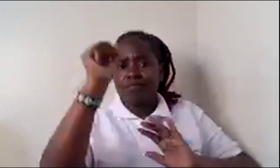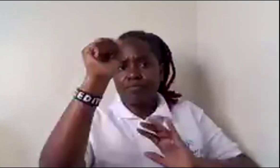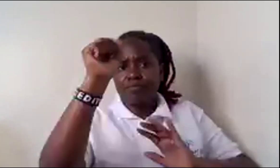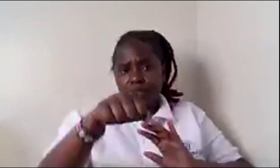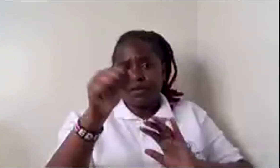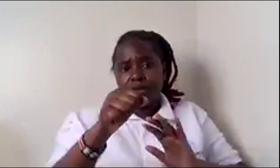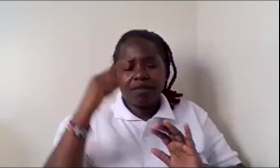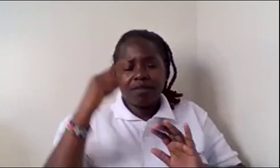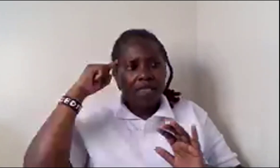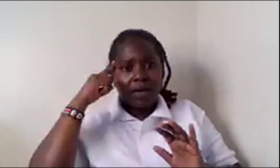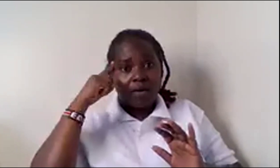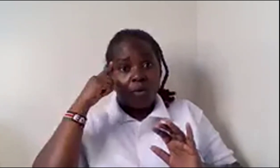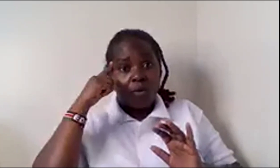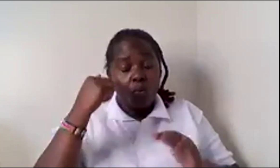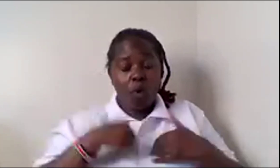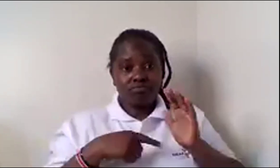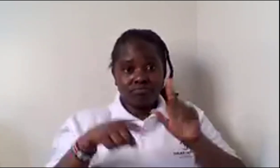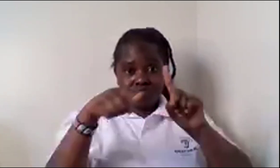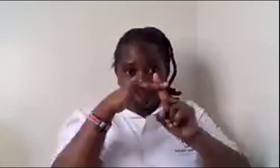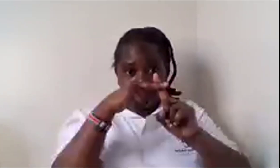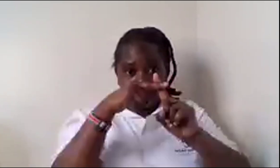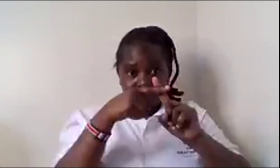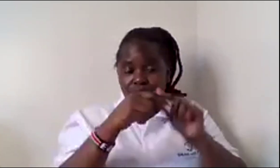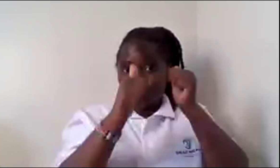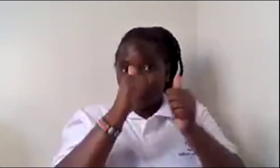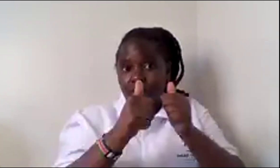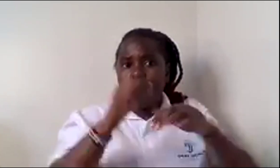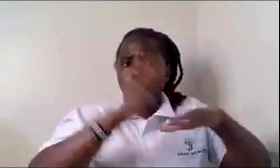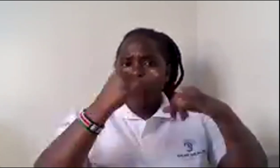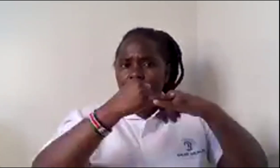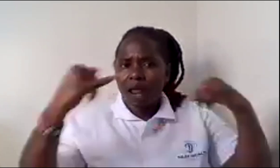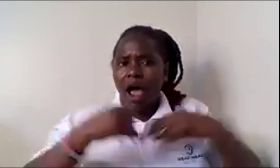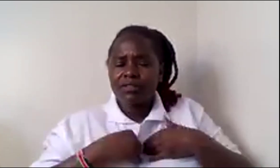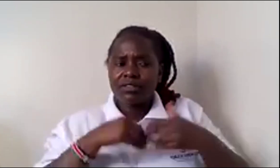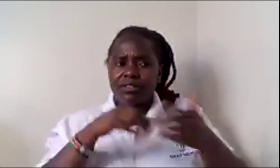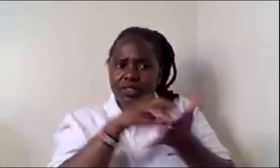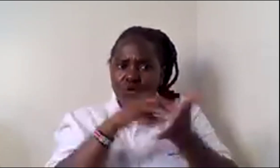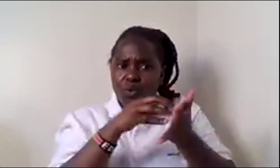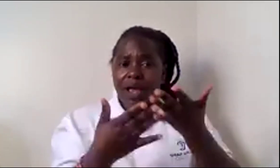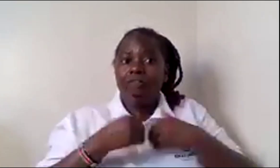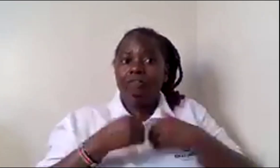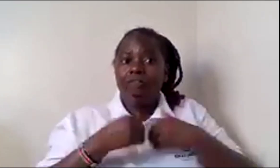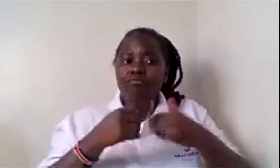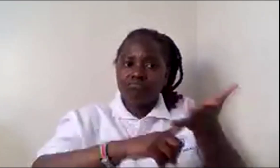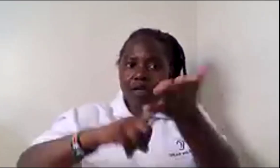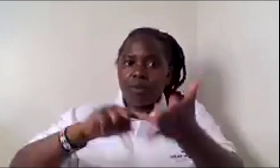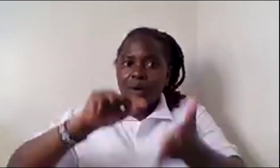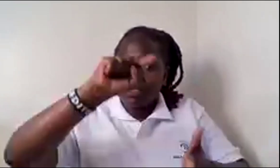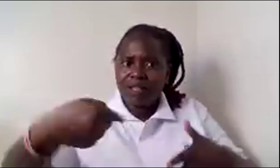advantage of online has been we've ever had cases where we even discussed with over 1,000 people and maybe even people who are not necessarily